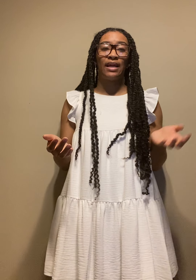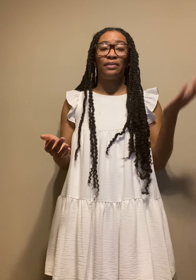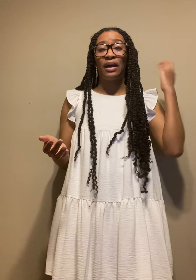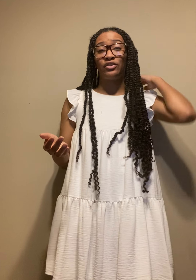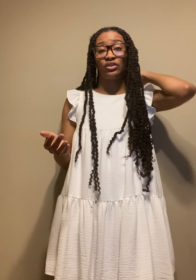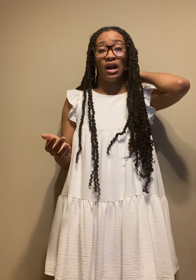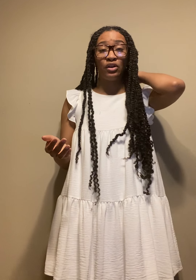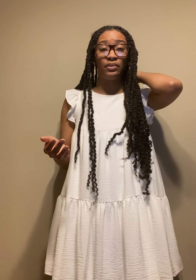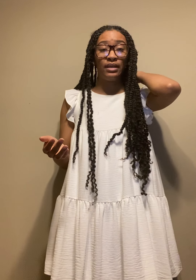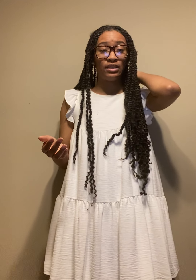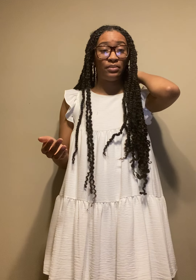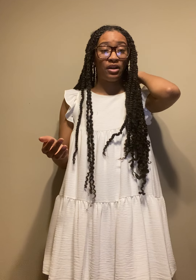by the Chicago Police Department.